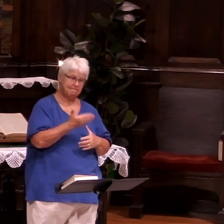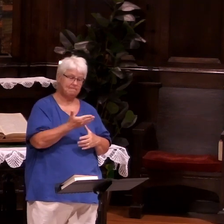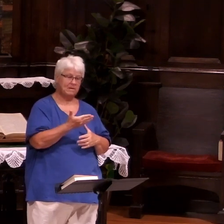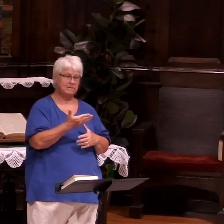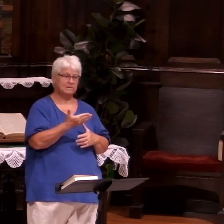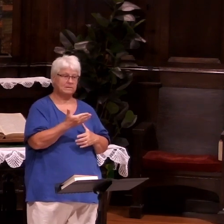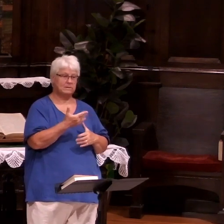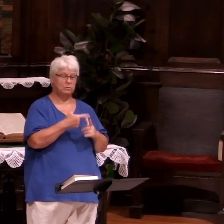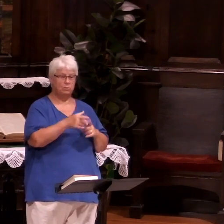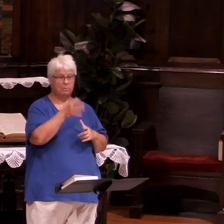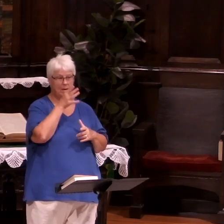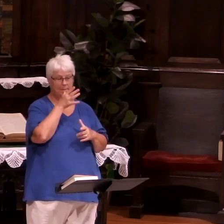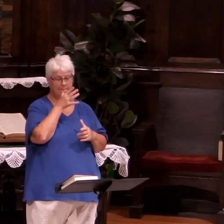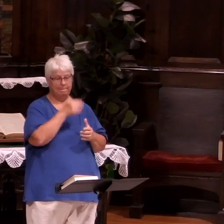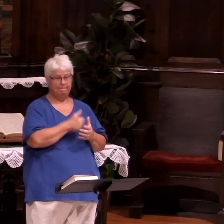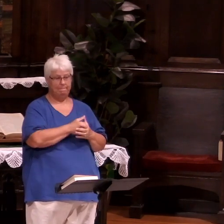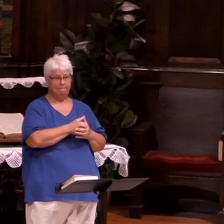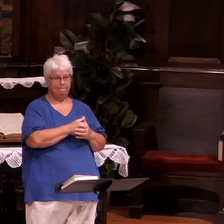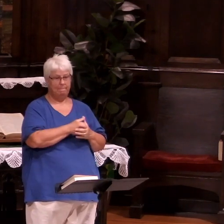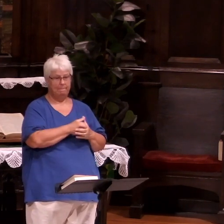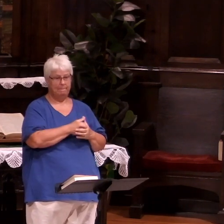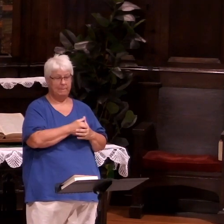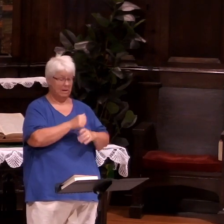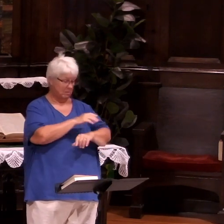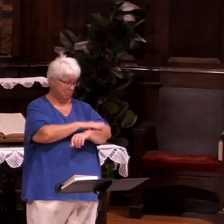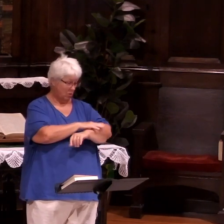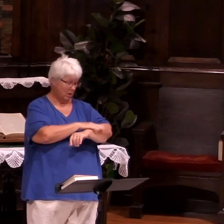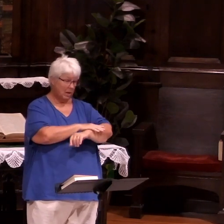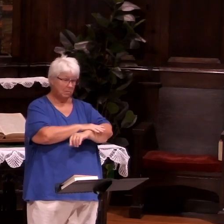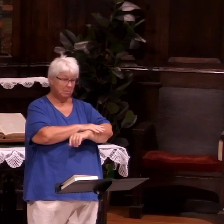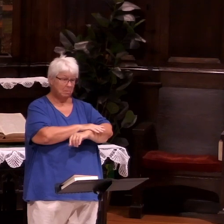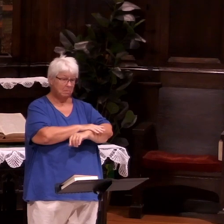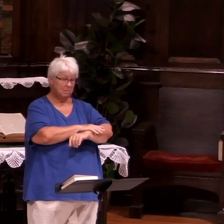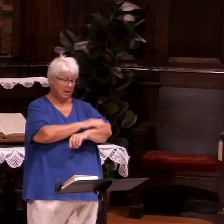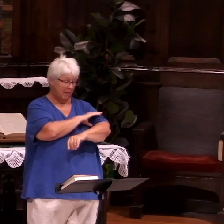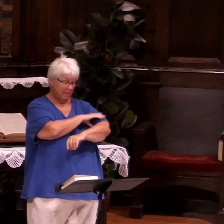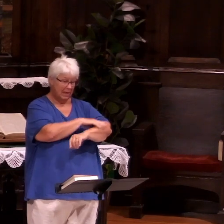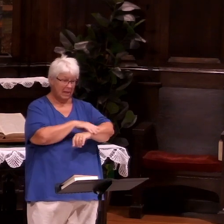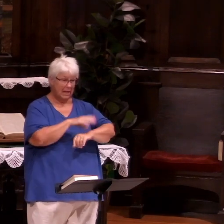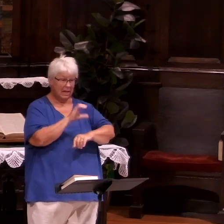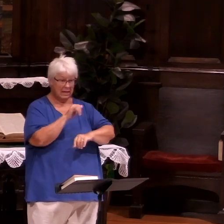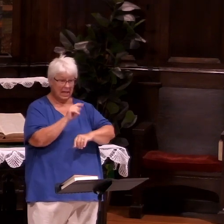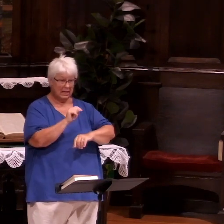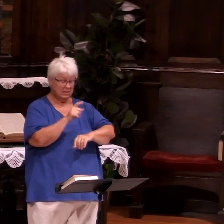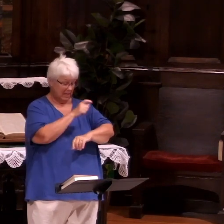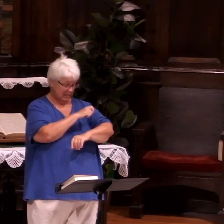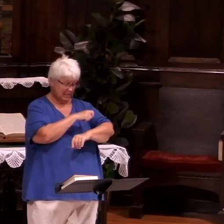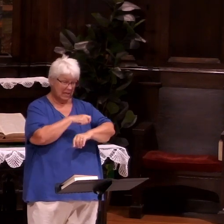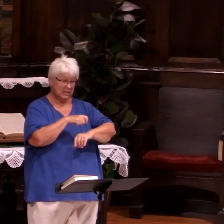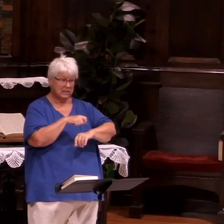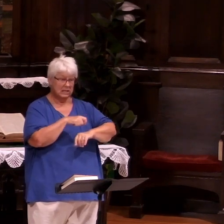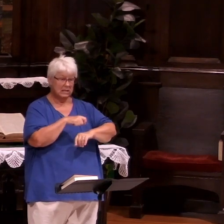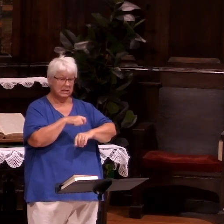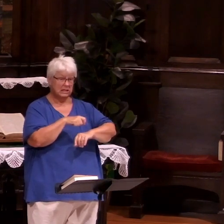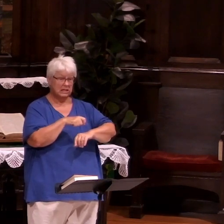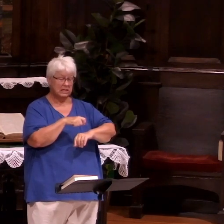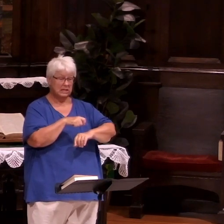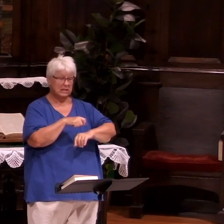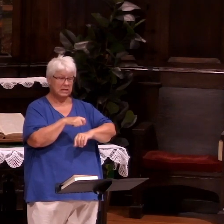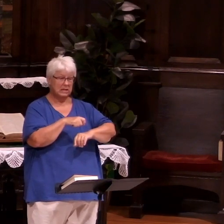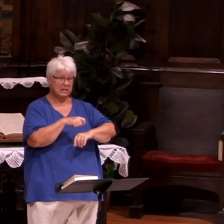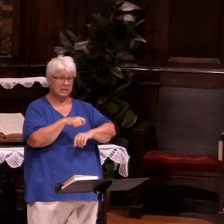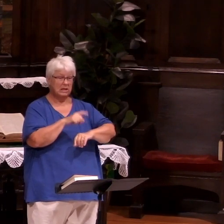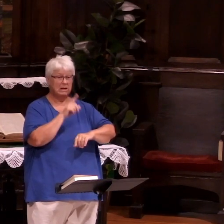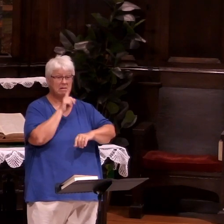his mom that his broken arm, the cast that Connor Murphy signed,